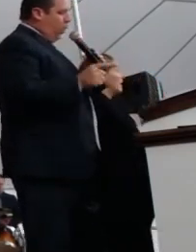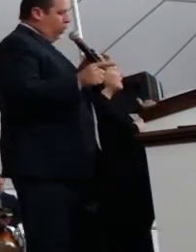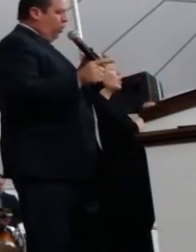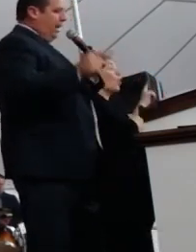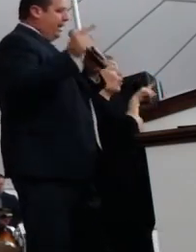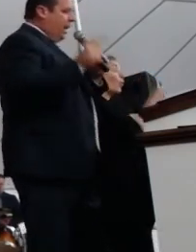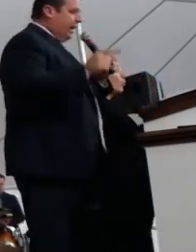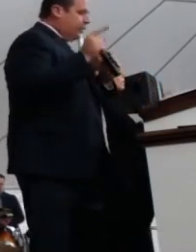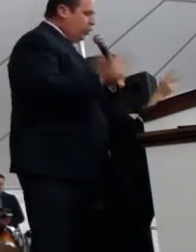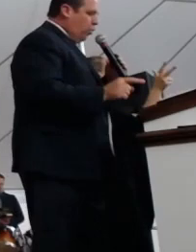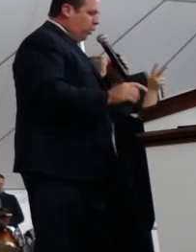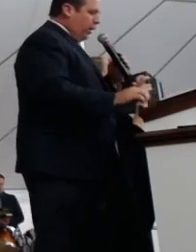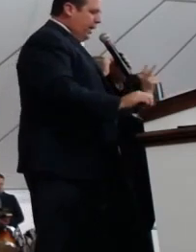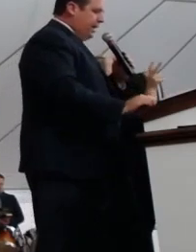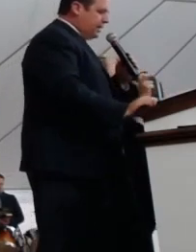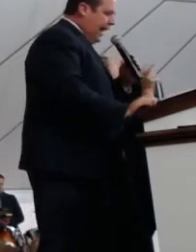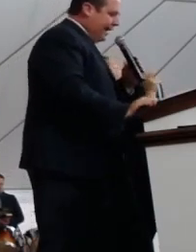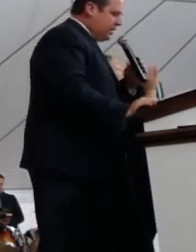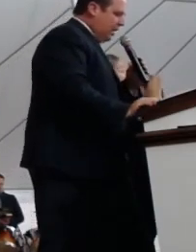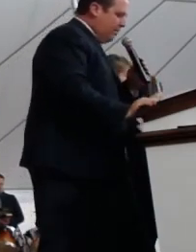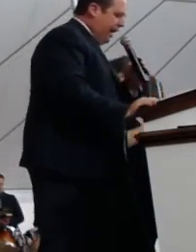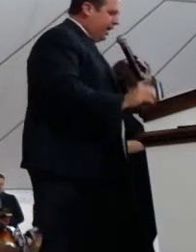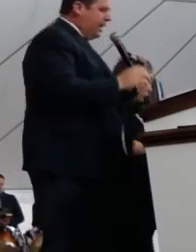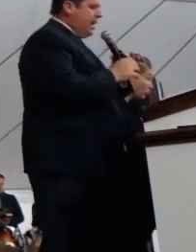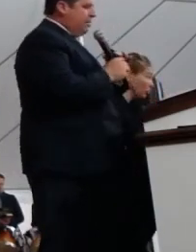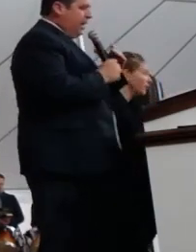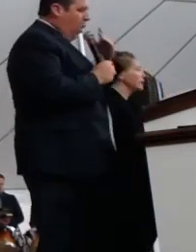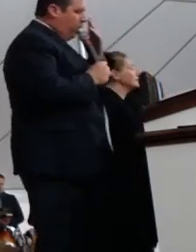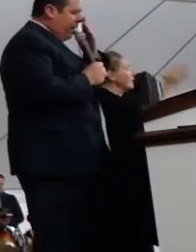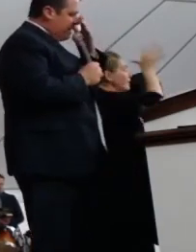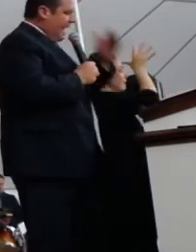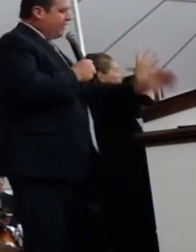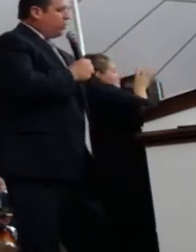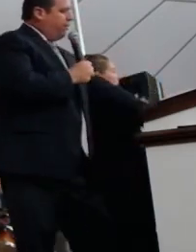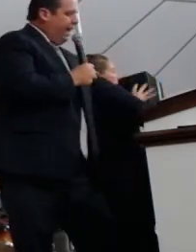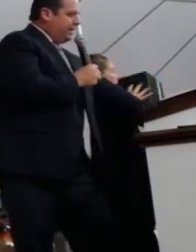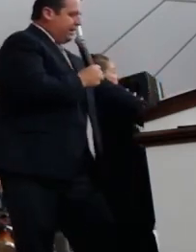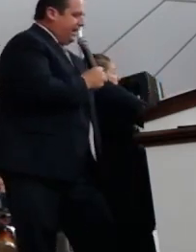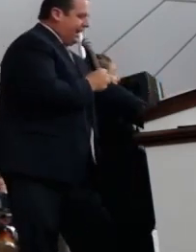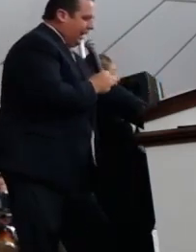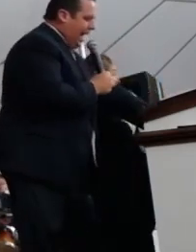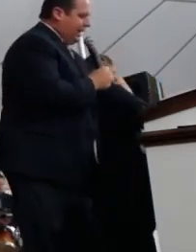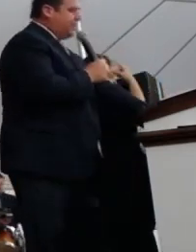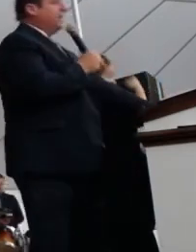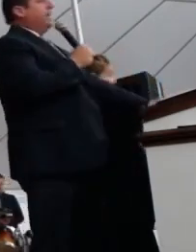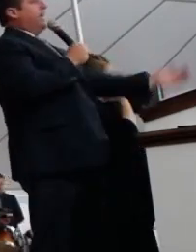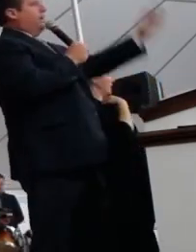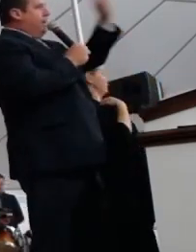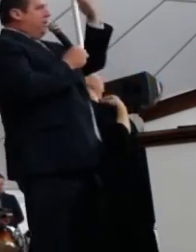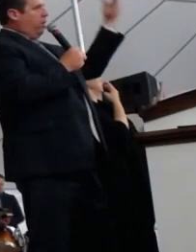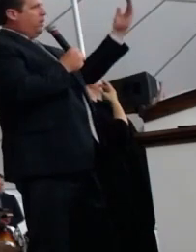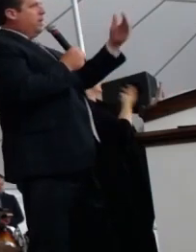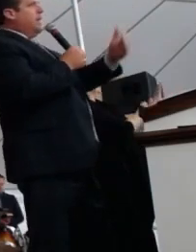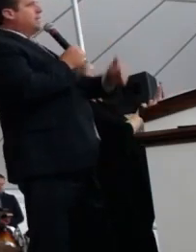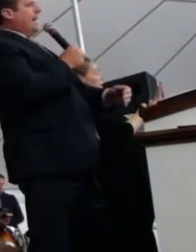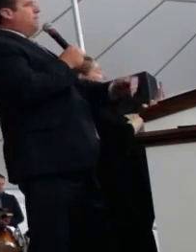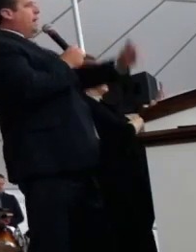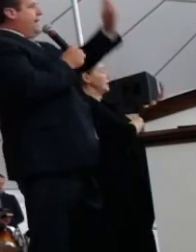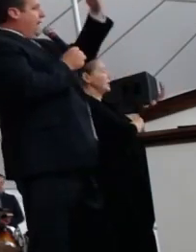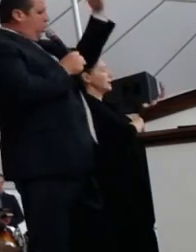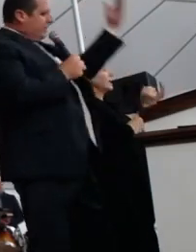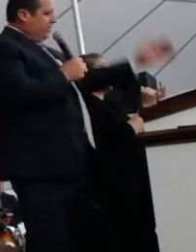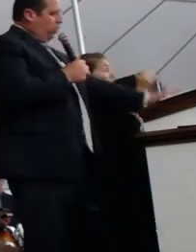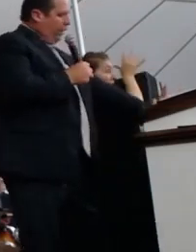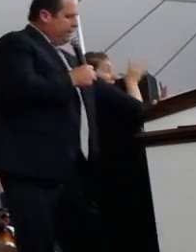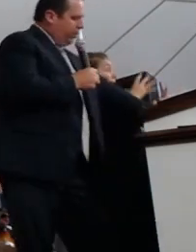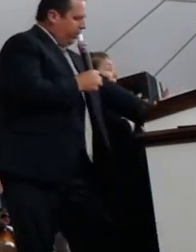of the word and not a doer, he is likened to a man beholding his natural face in a glass, in a mirror. It's like a man